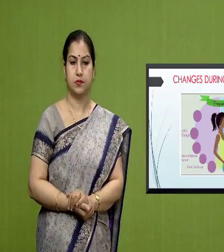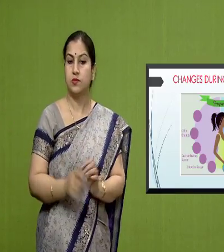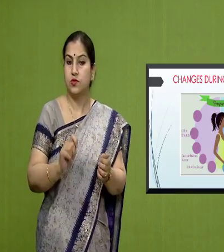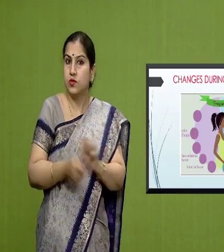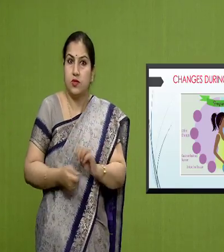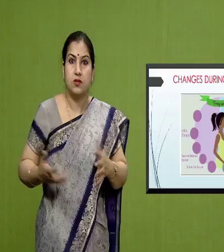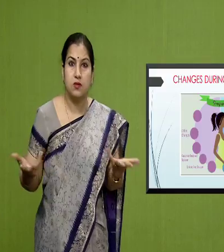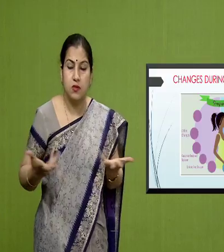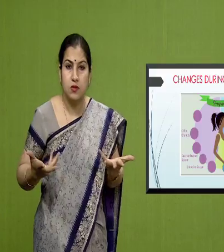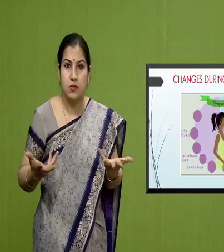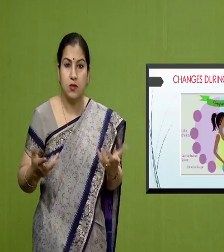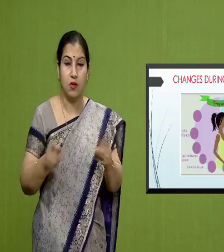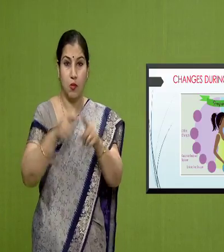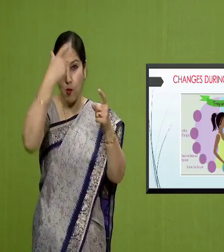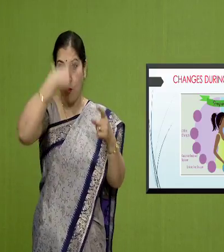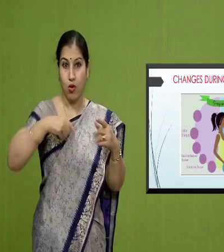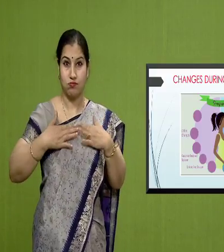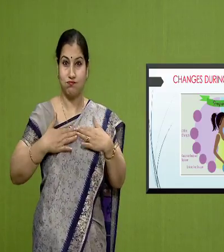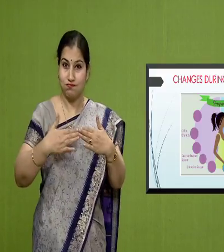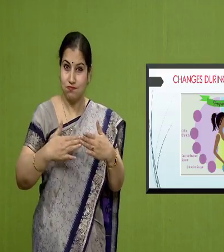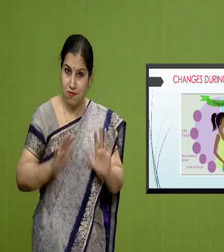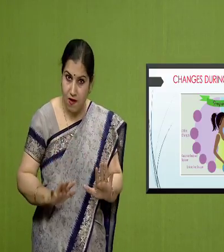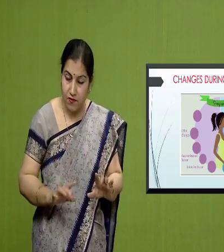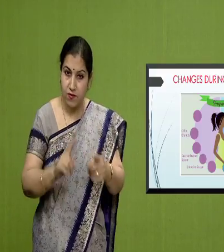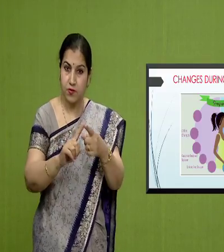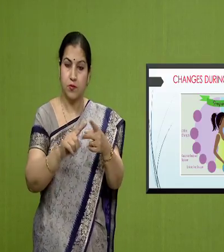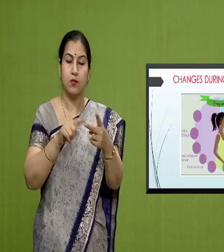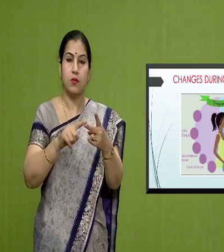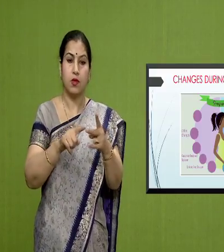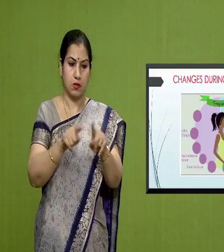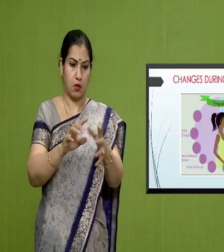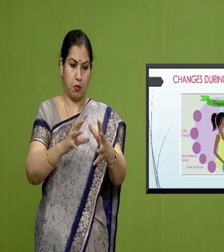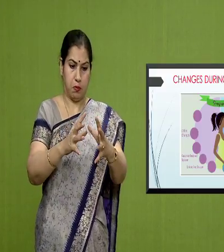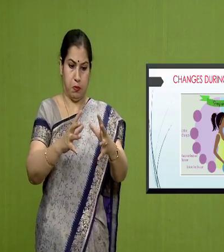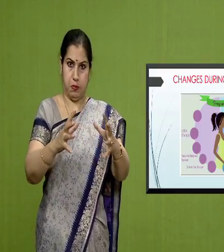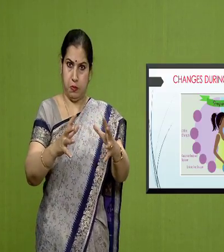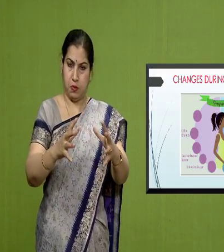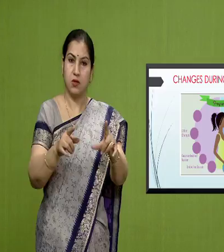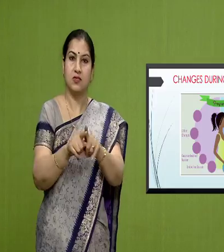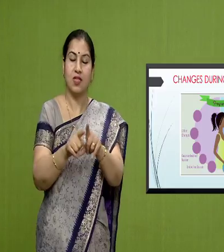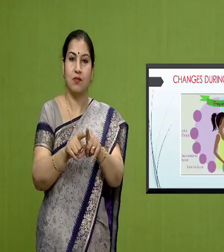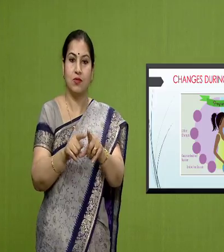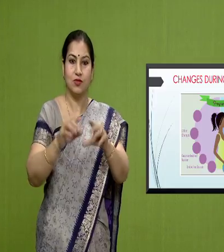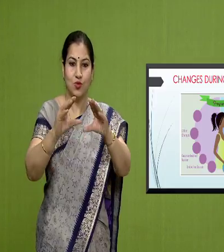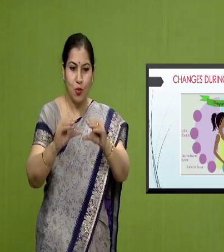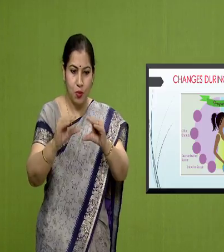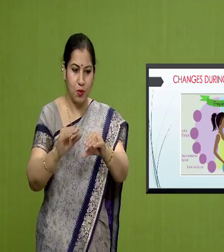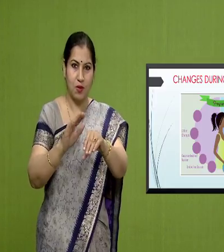Changes occur in the breast. It gets enlarged and feels tender.